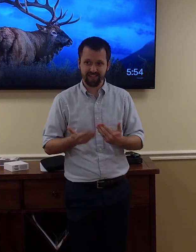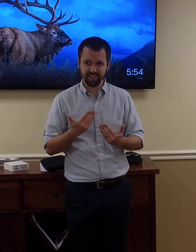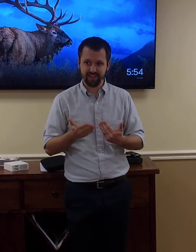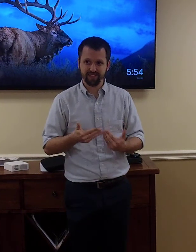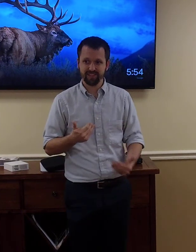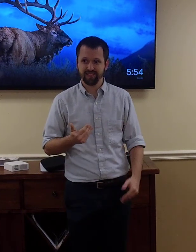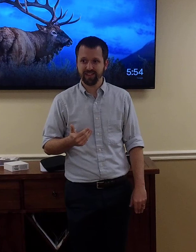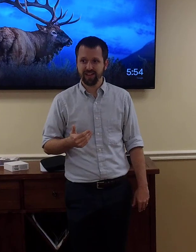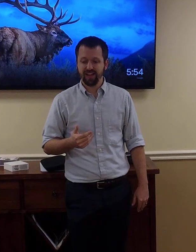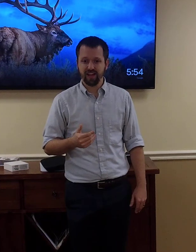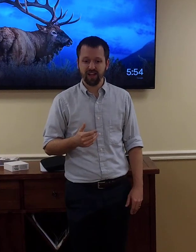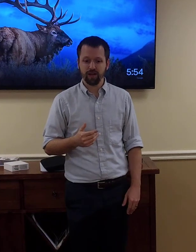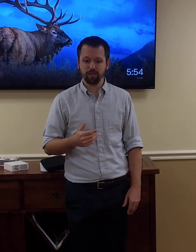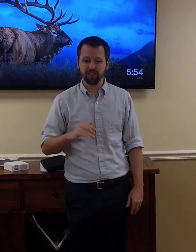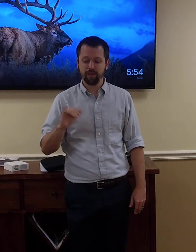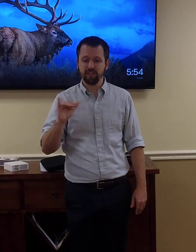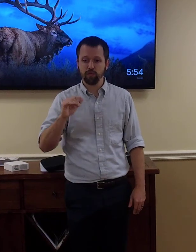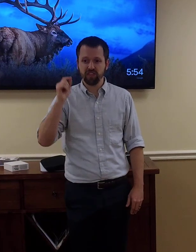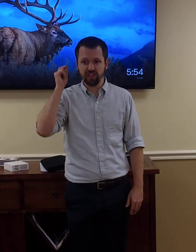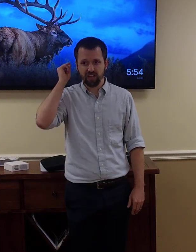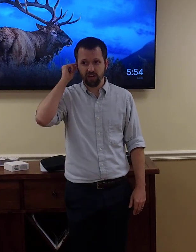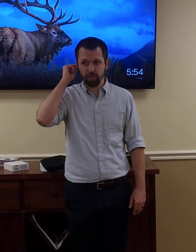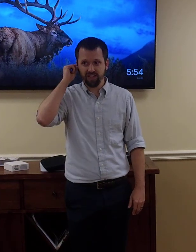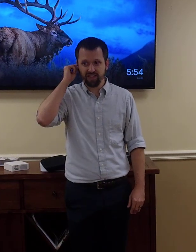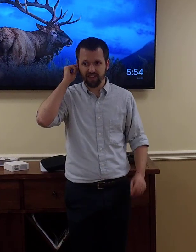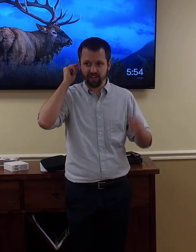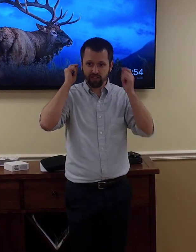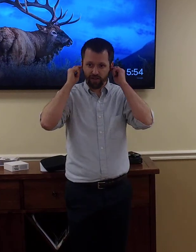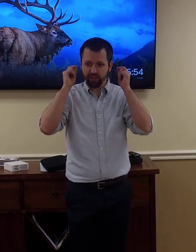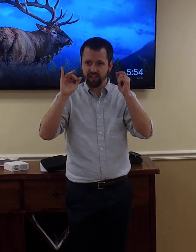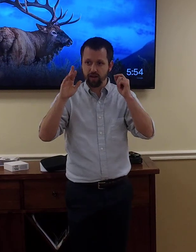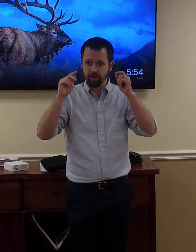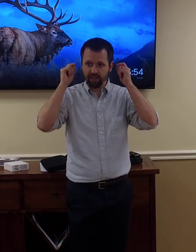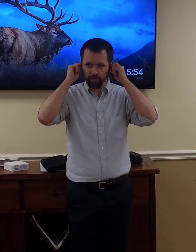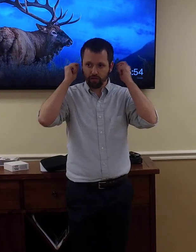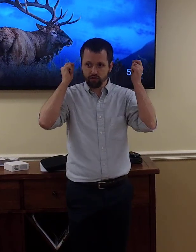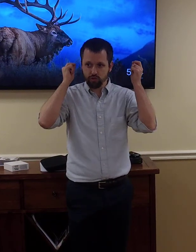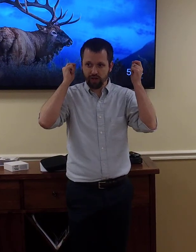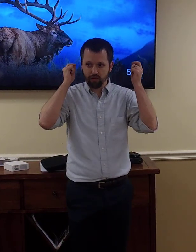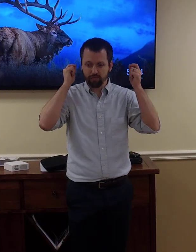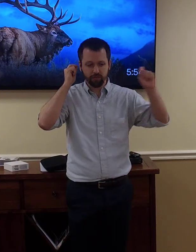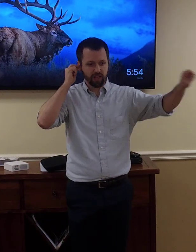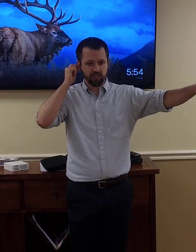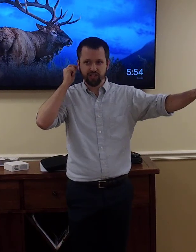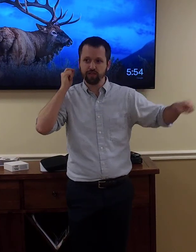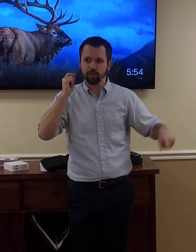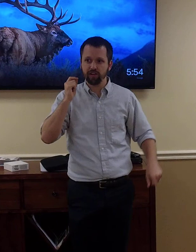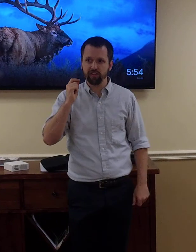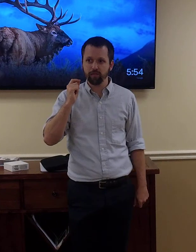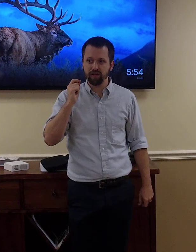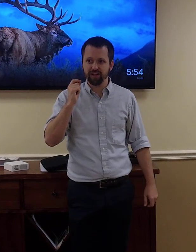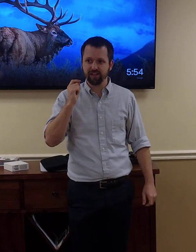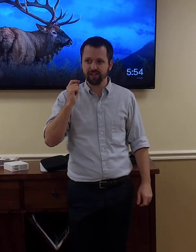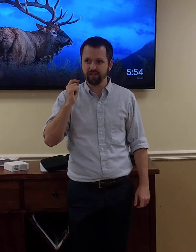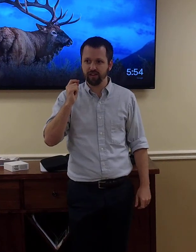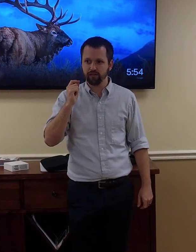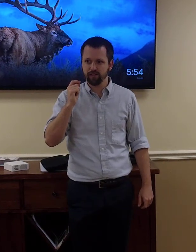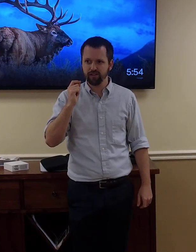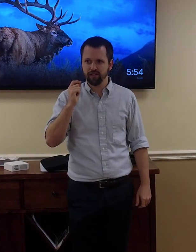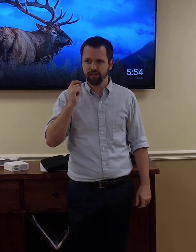easily. Same thing with the earbuds. Now that they have like the AirPods, where there's 2 of them, they just give someone else the AirPod, and there